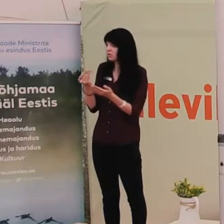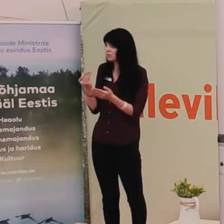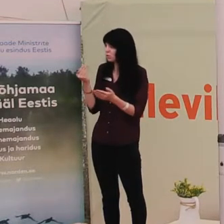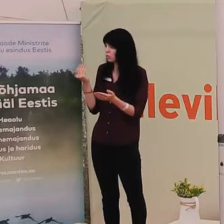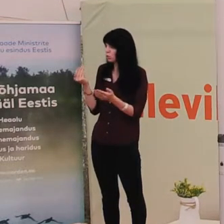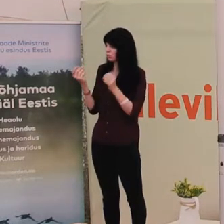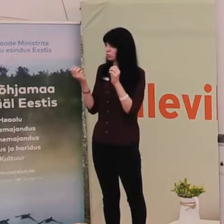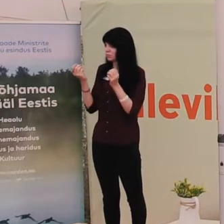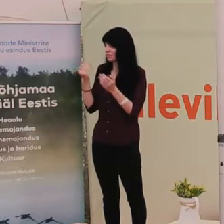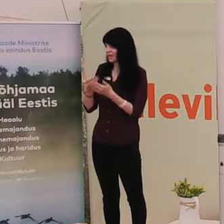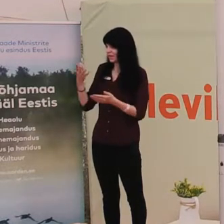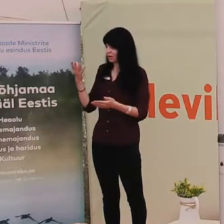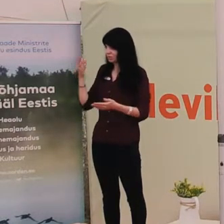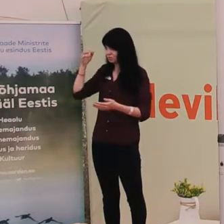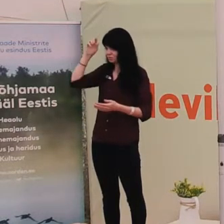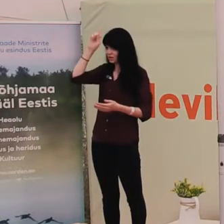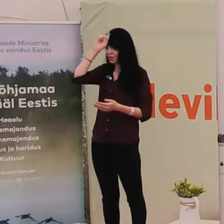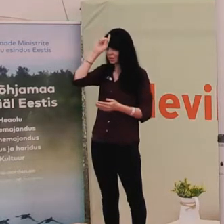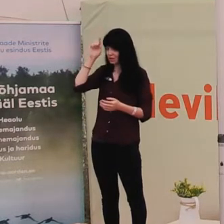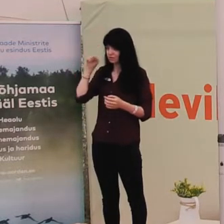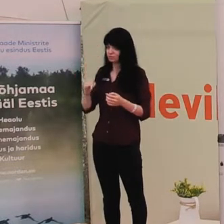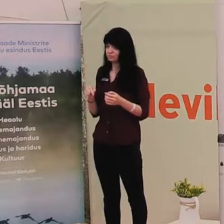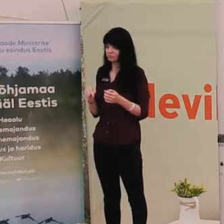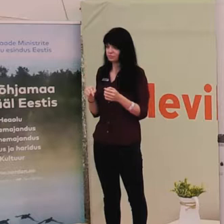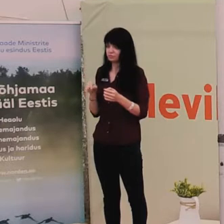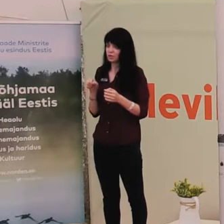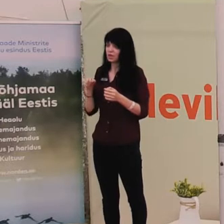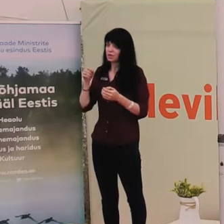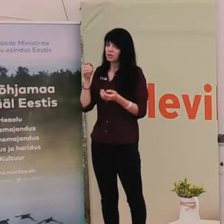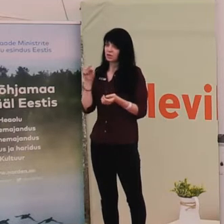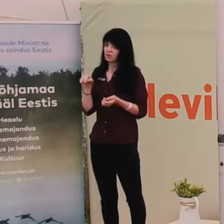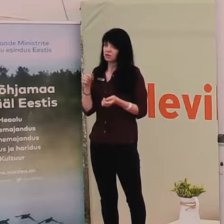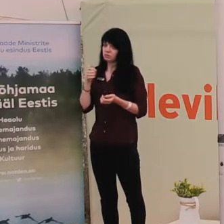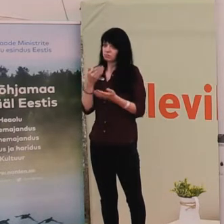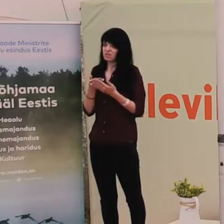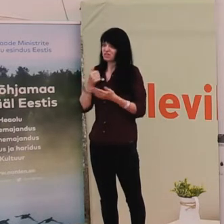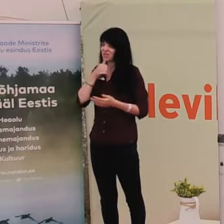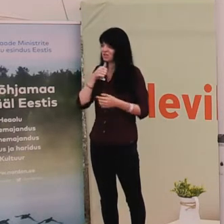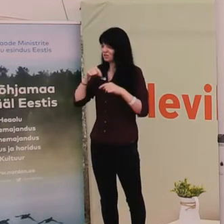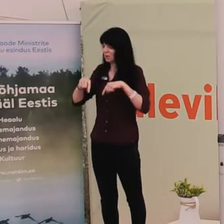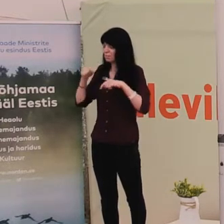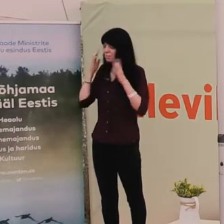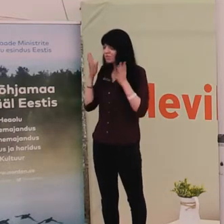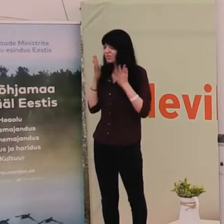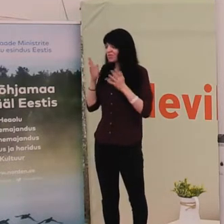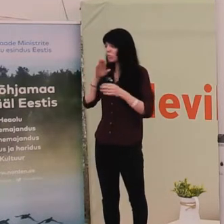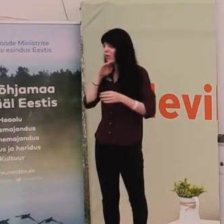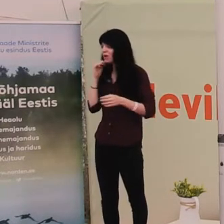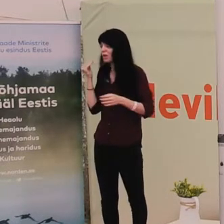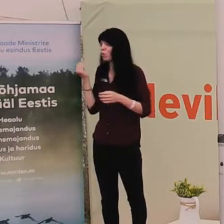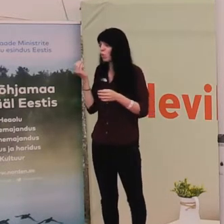instance, Estonia, we have been traveling here for a few days, and you have a lot of forest here, a lot of space, and the weather